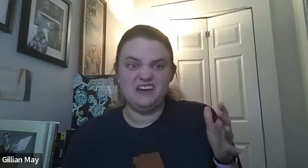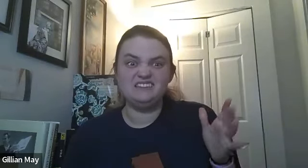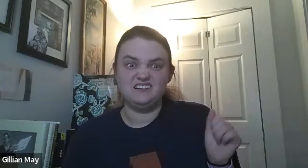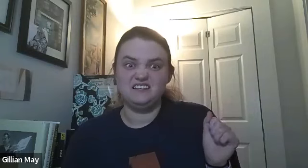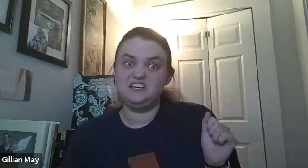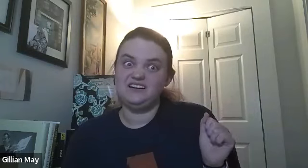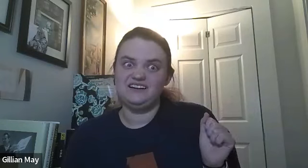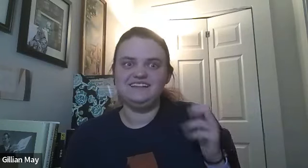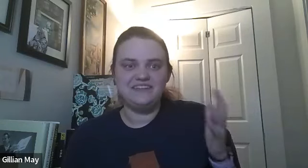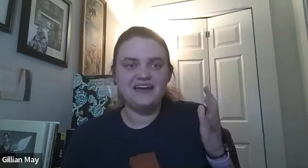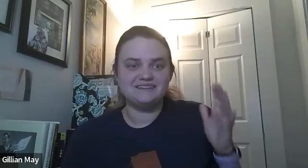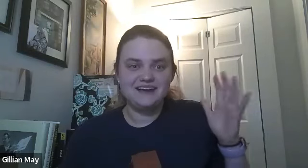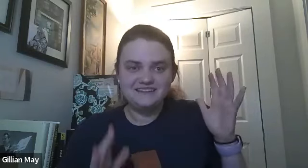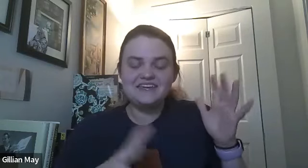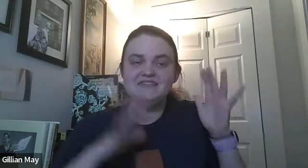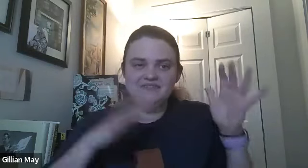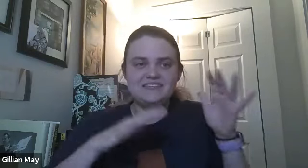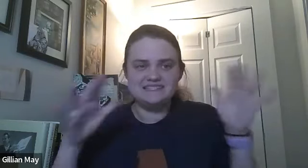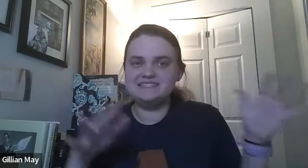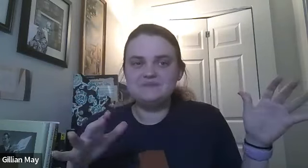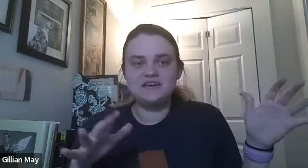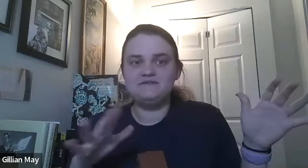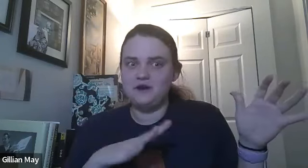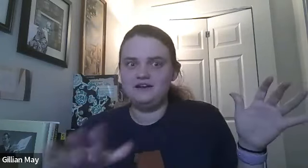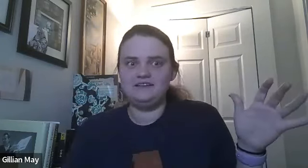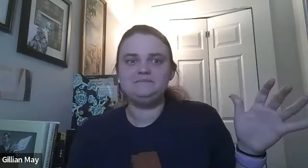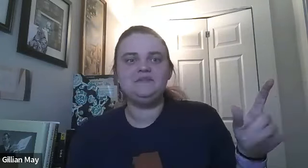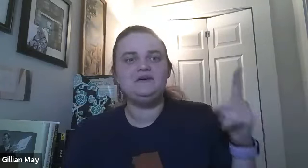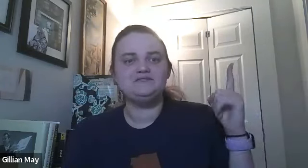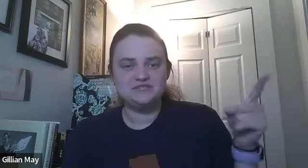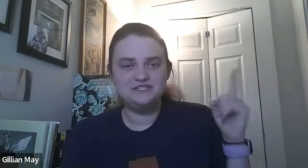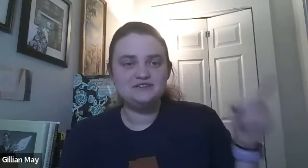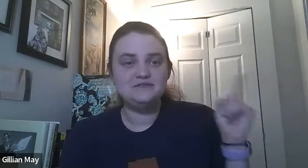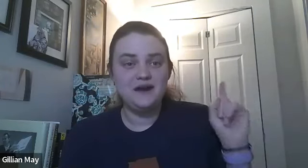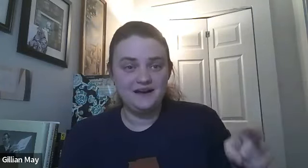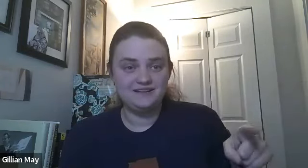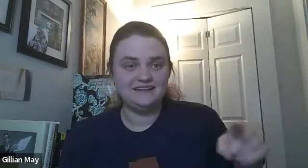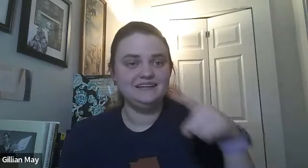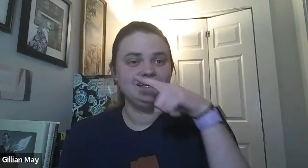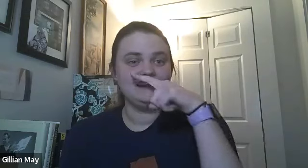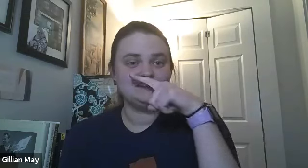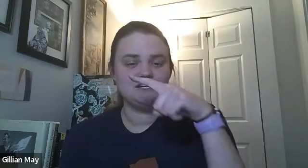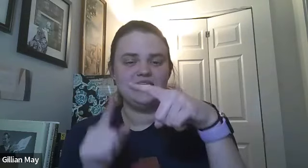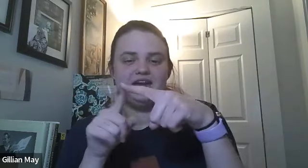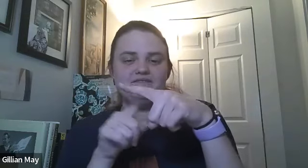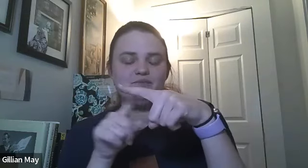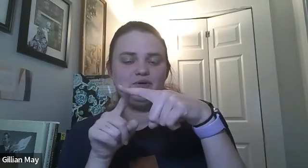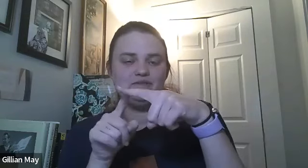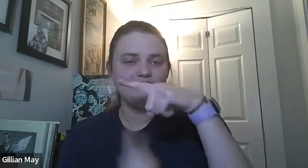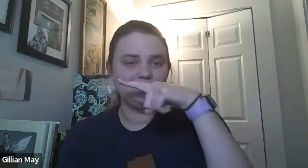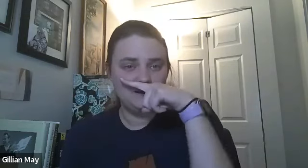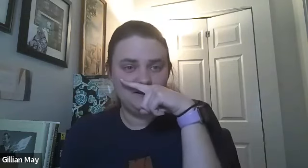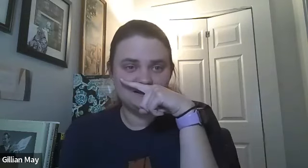that's ugly. You're ugly. That kind of thing. It's the same sign for ugly. So what you do for ugly is you're going to have your pointer finger across